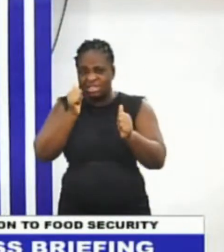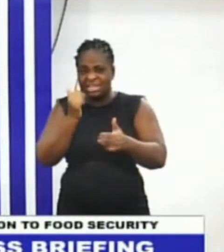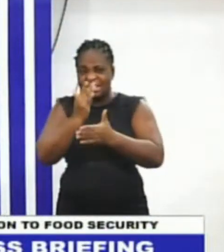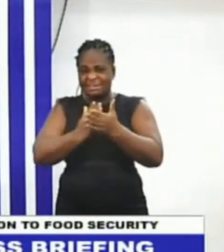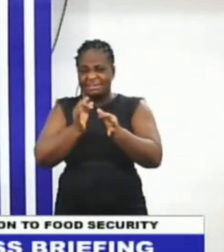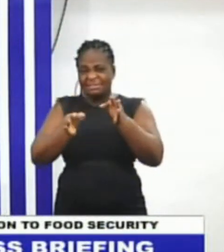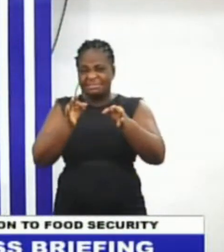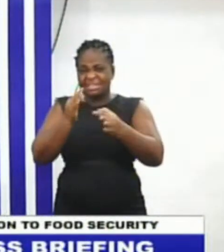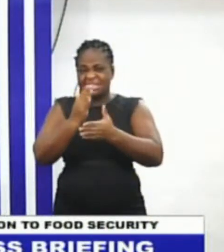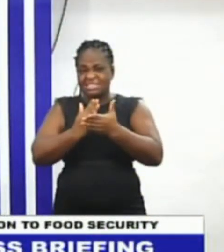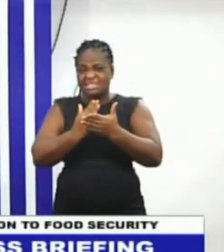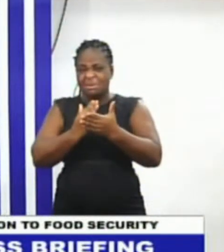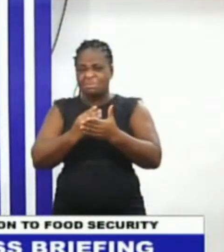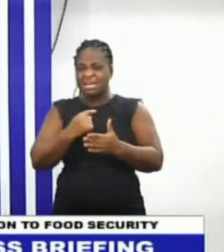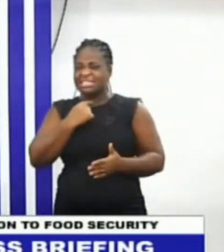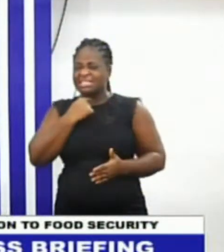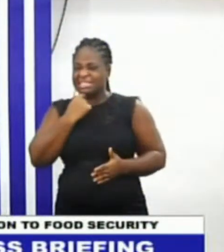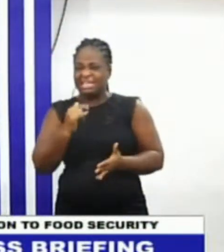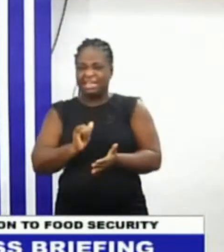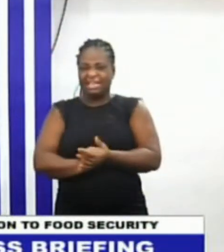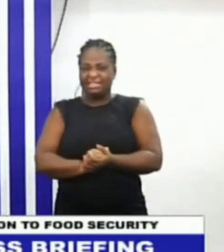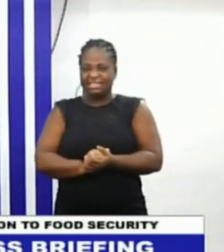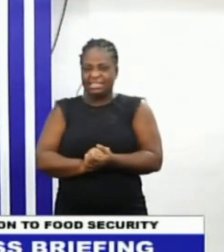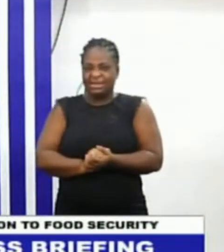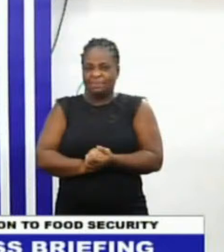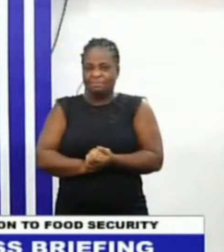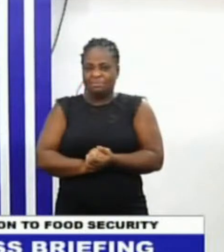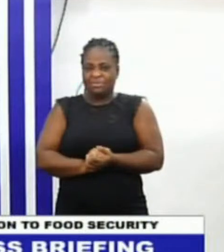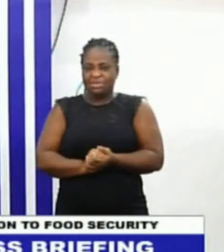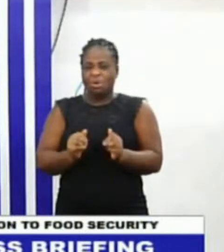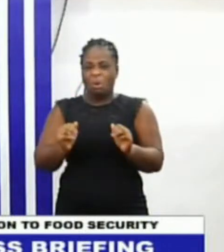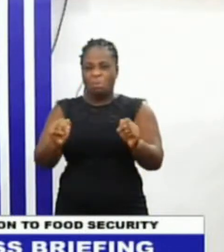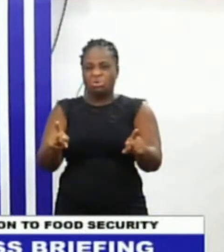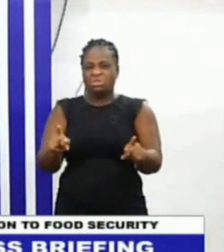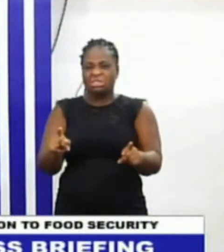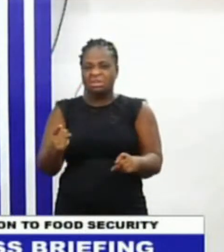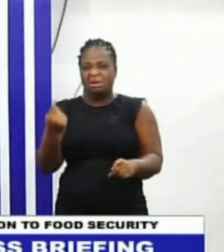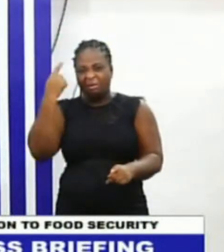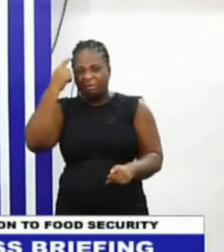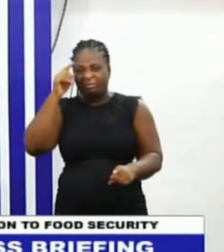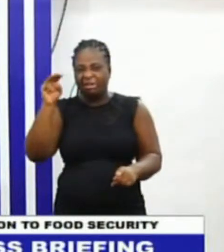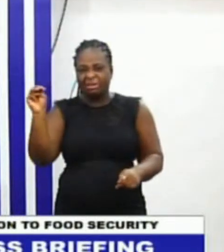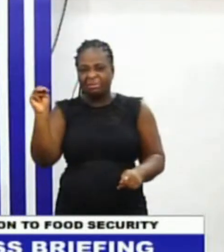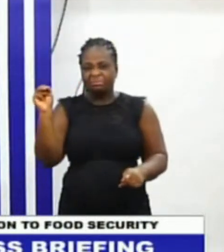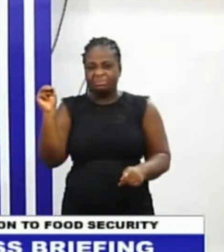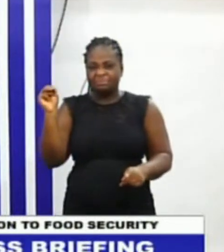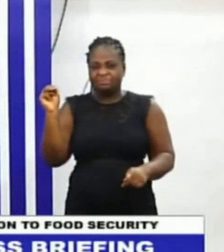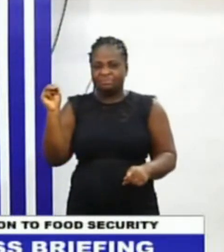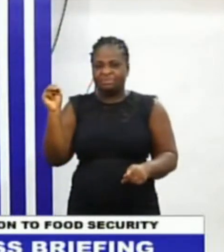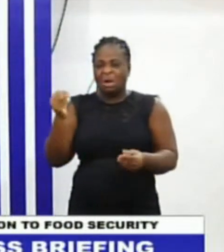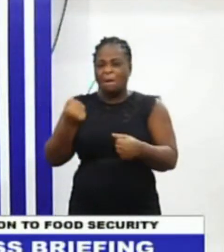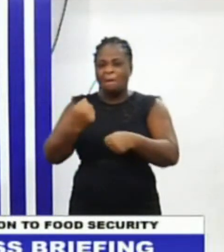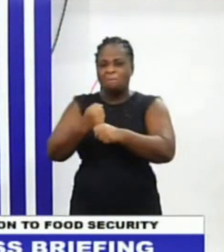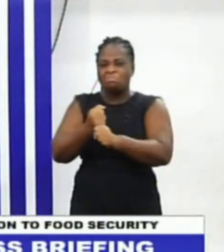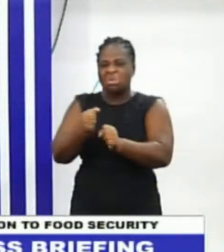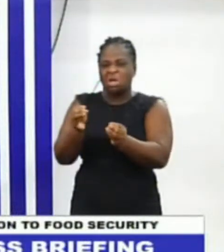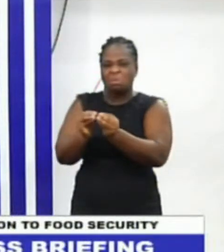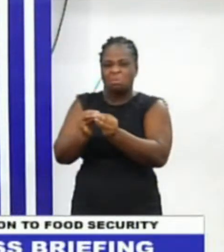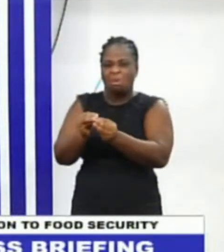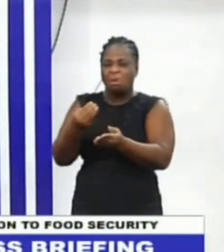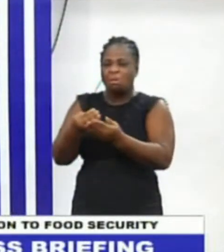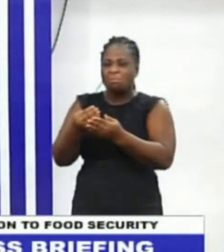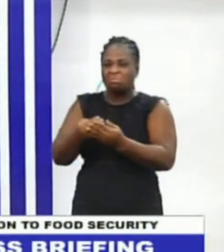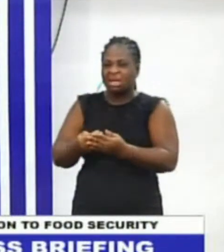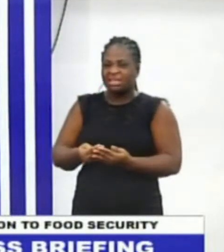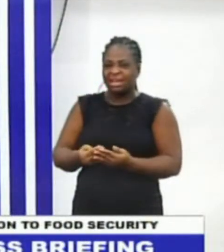have publicly stated that it is an opportunity for them to, make some more dupe money. others, yes, then we will So have can to,